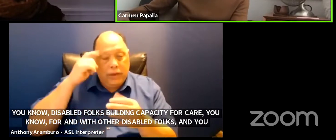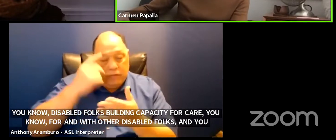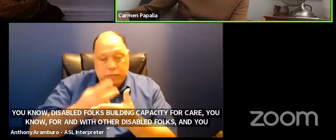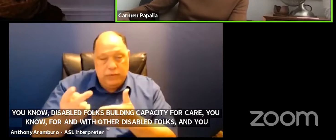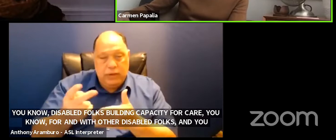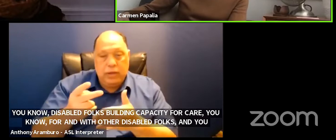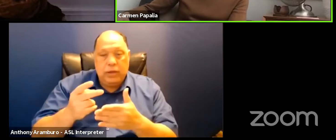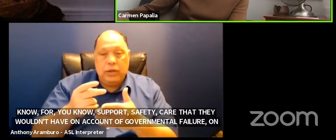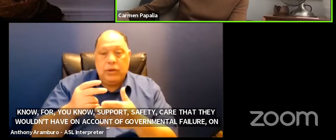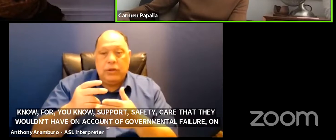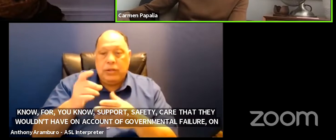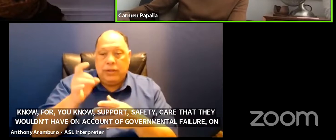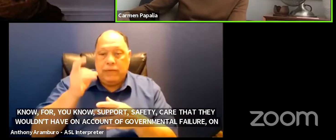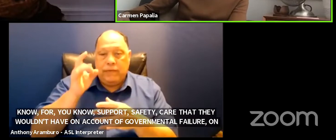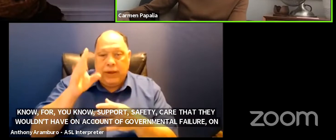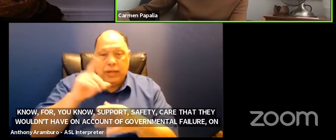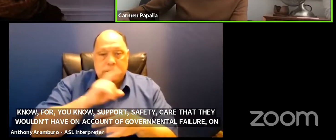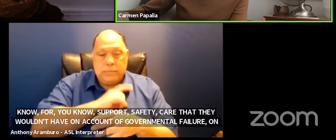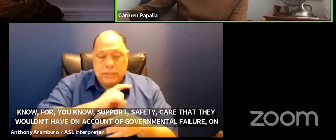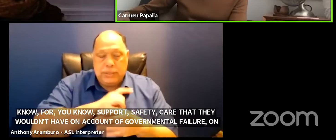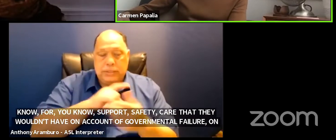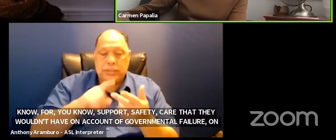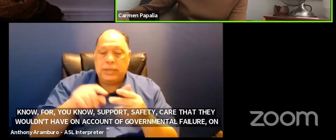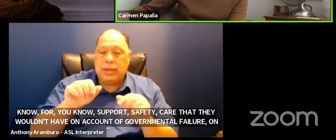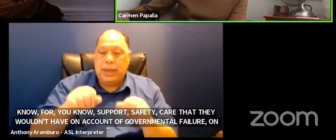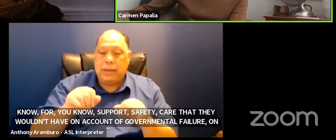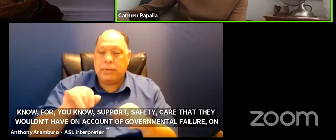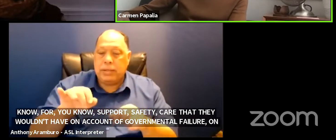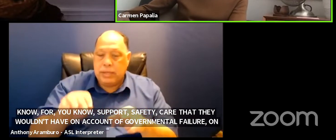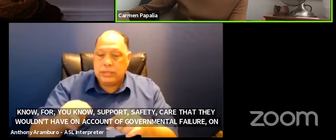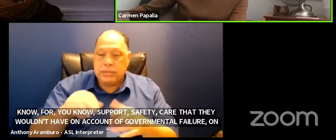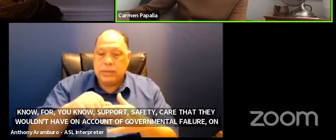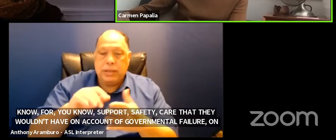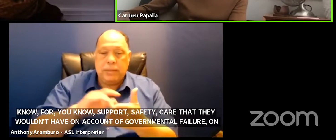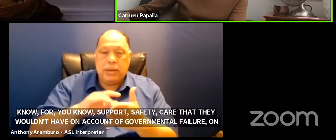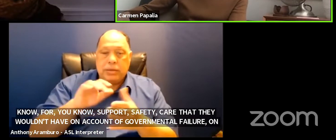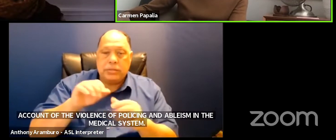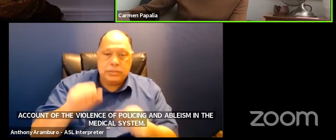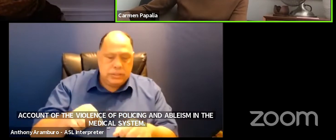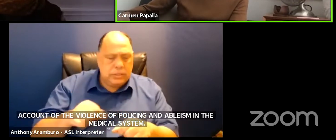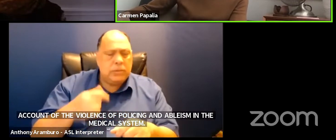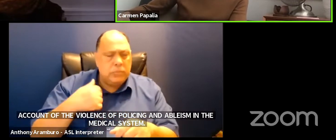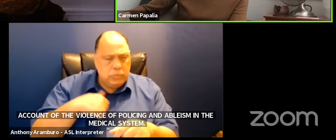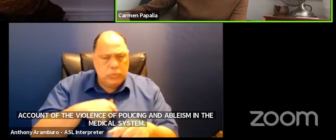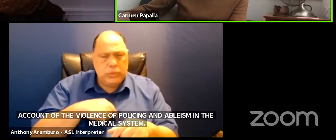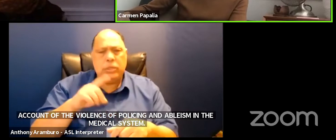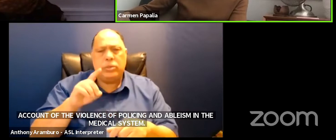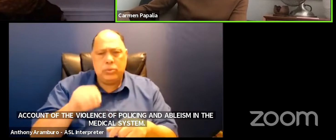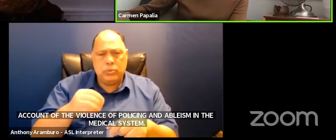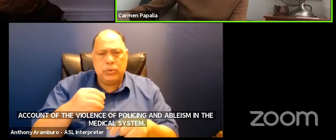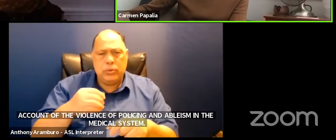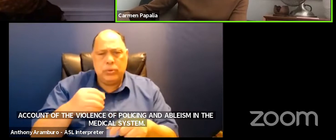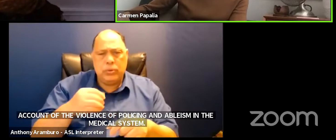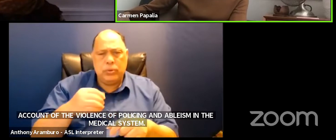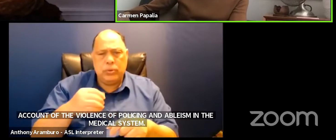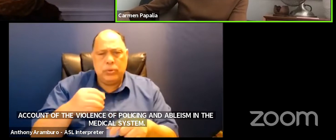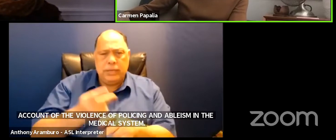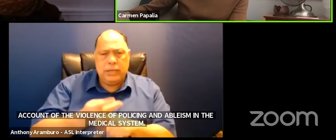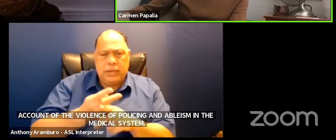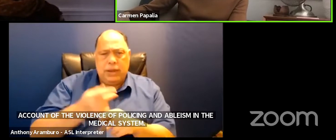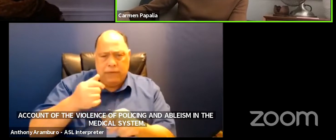the violence of policing and ableism in the medical system. So, you know, we do have the ability to care for each other and